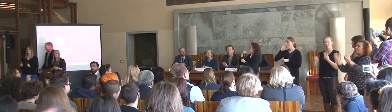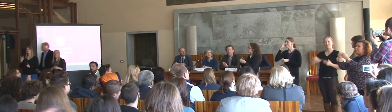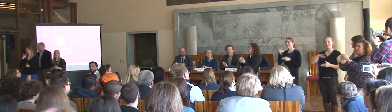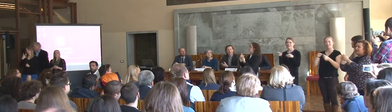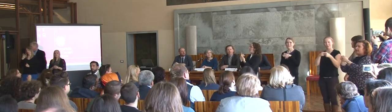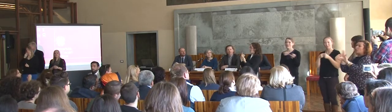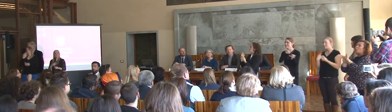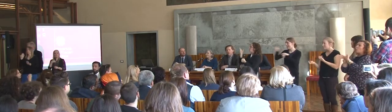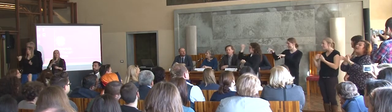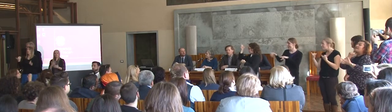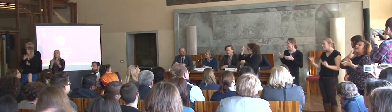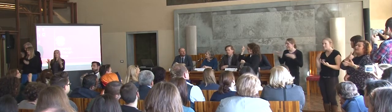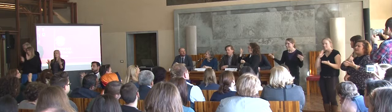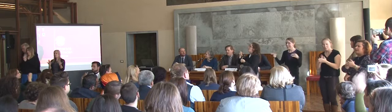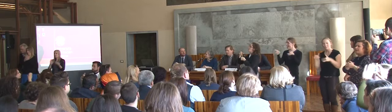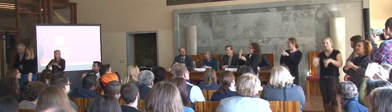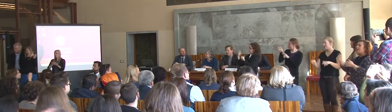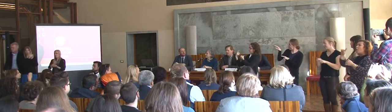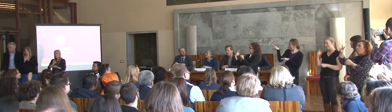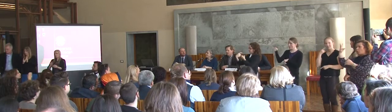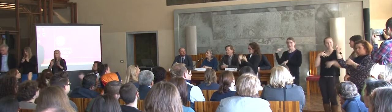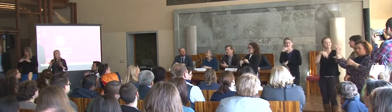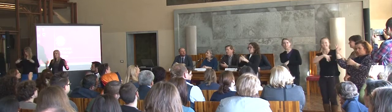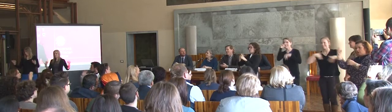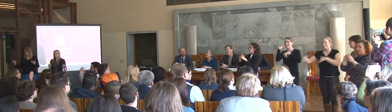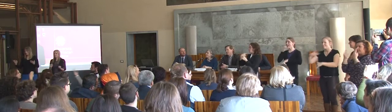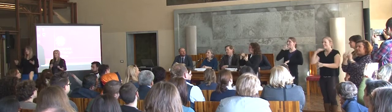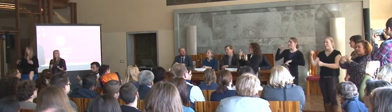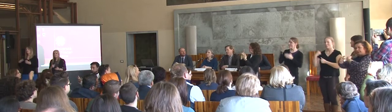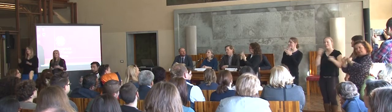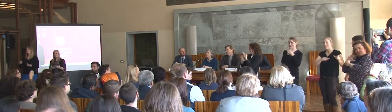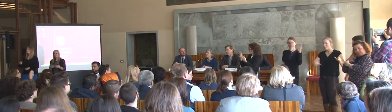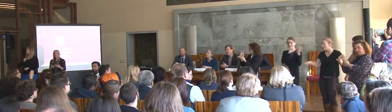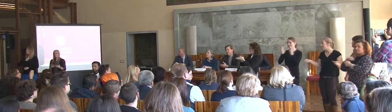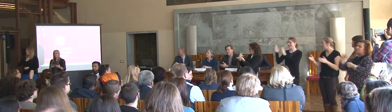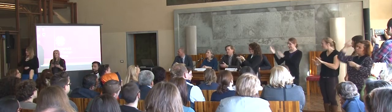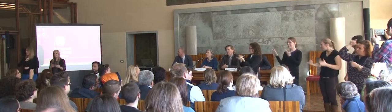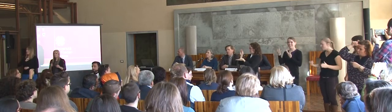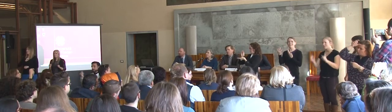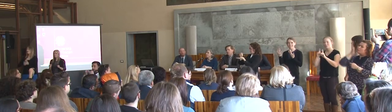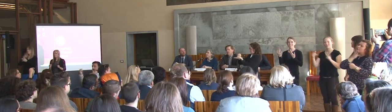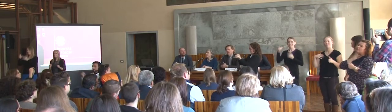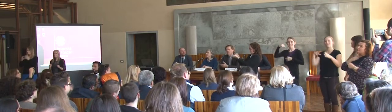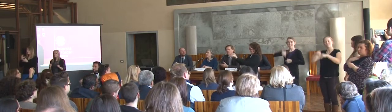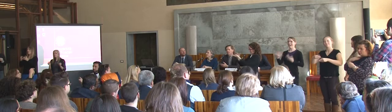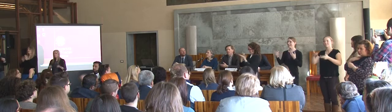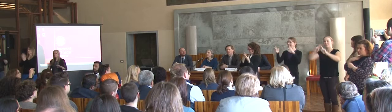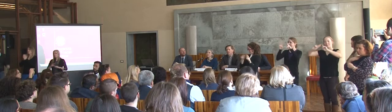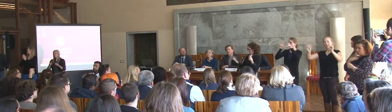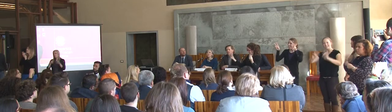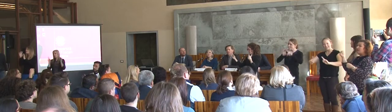also we have so many sign language interpreters here, why there is a need for an international sign